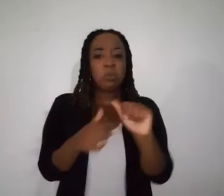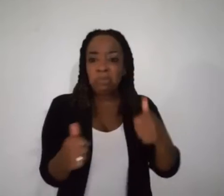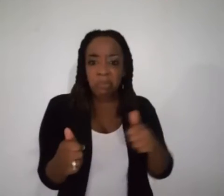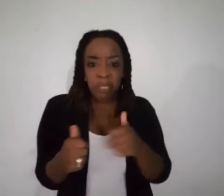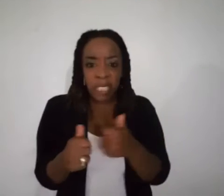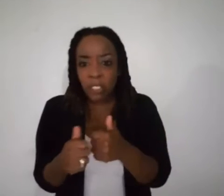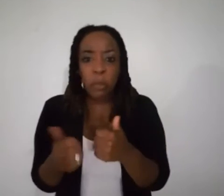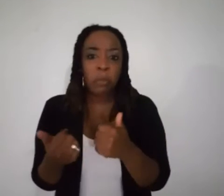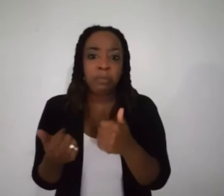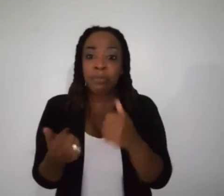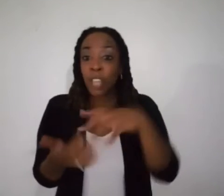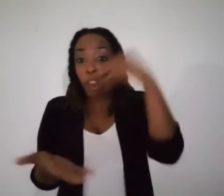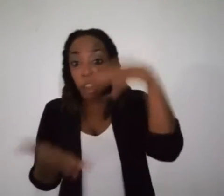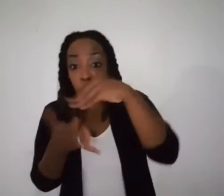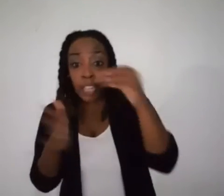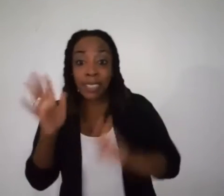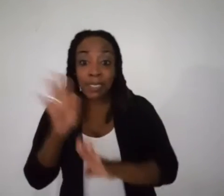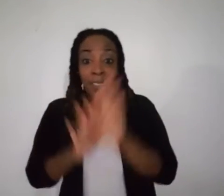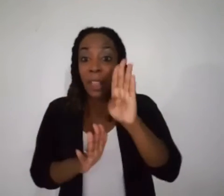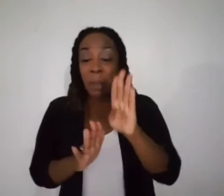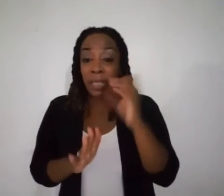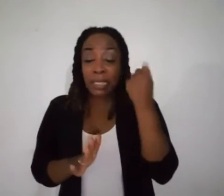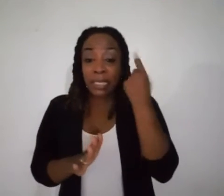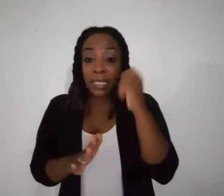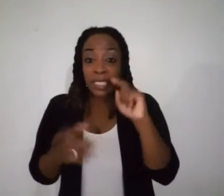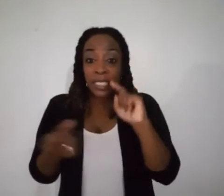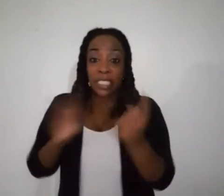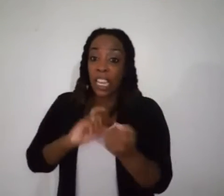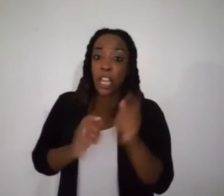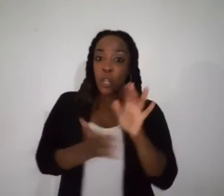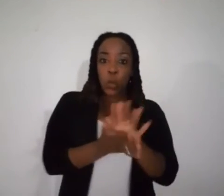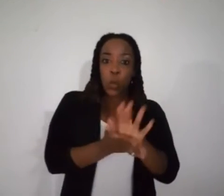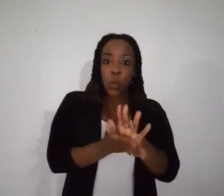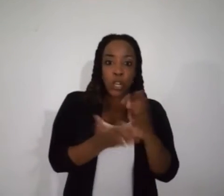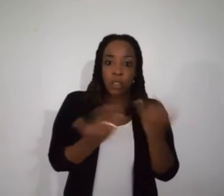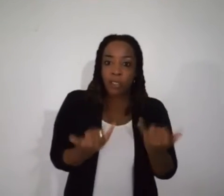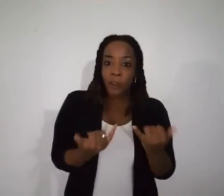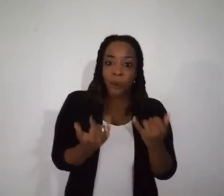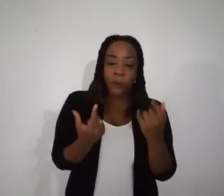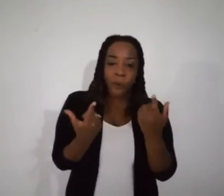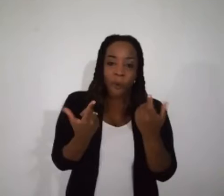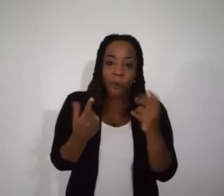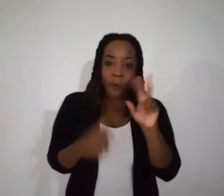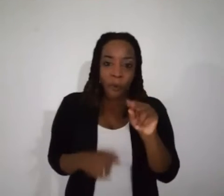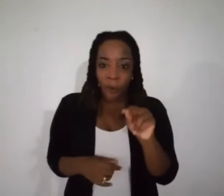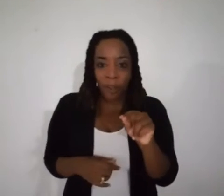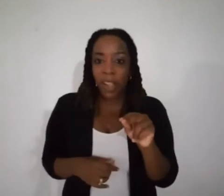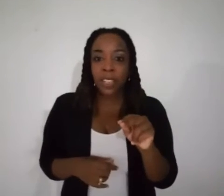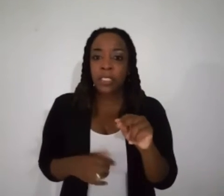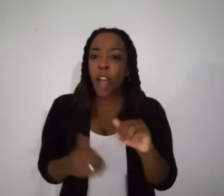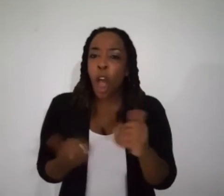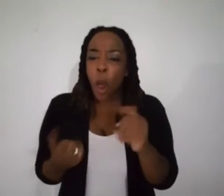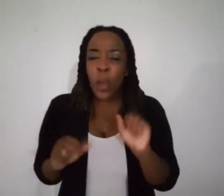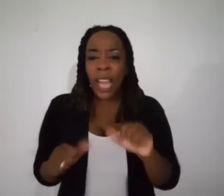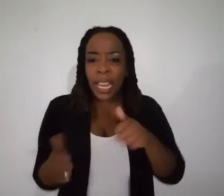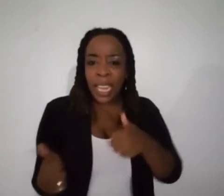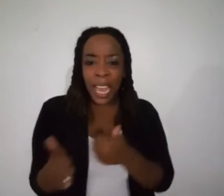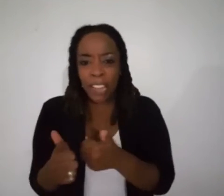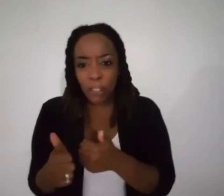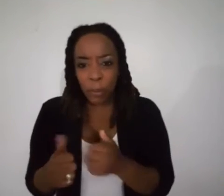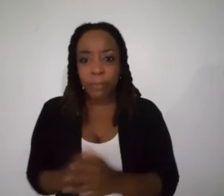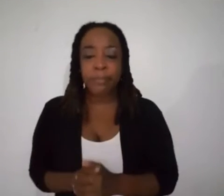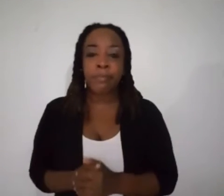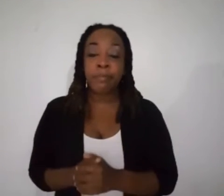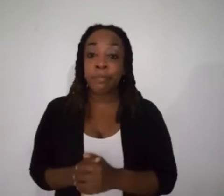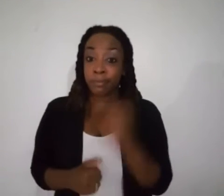school? So here's the deal. You are your child's first responder.